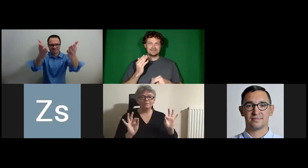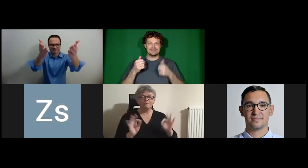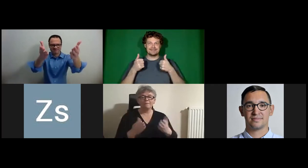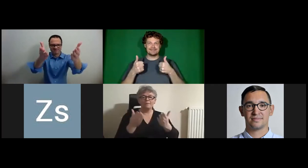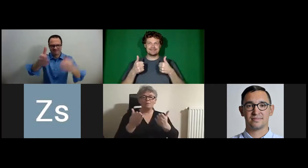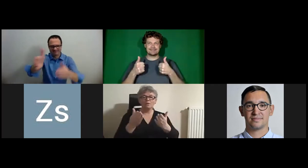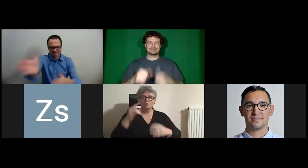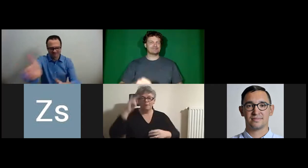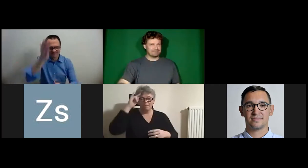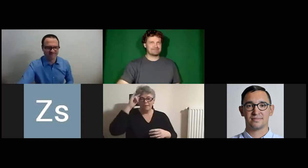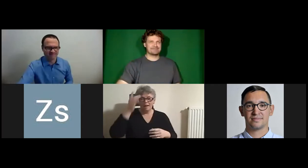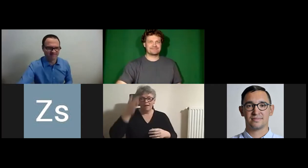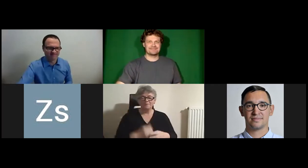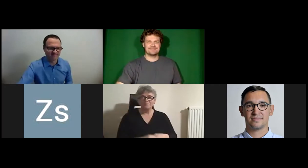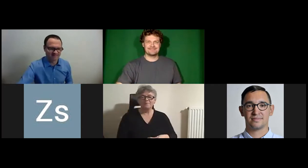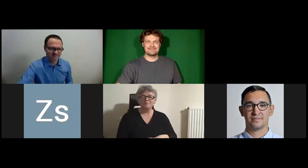Is everything all right?